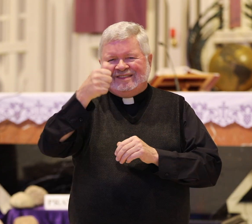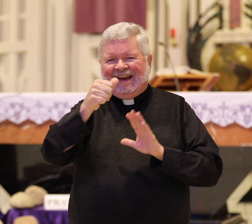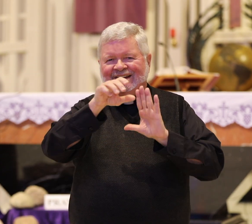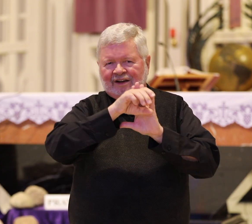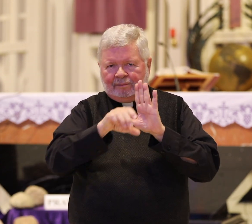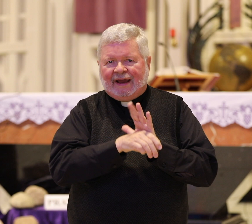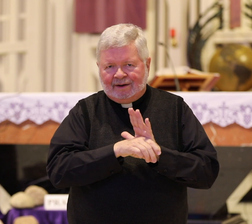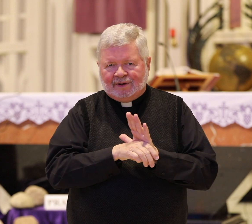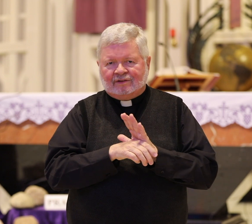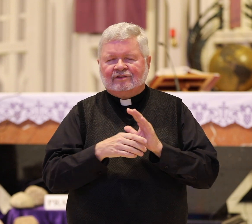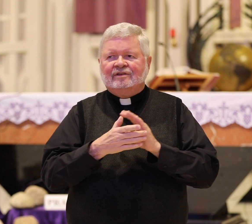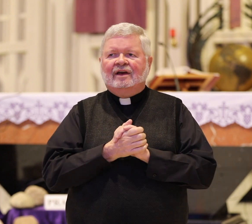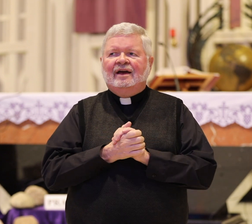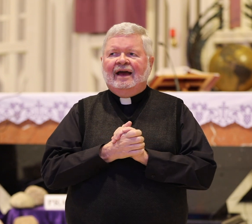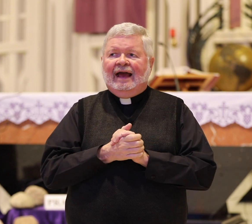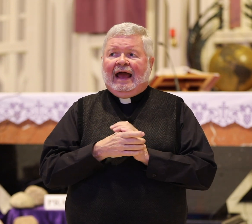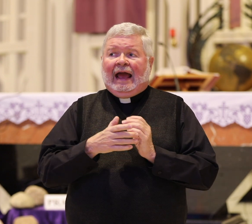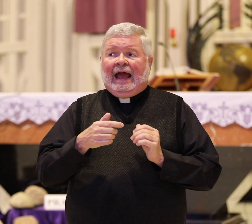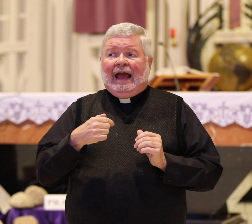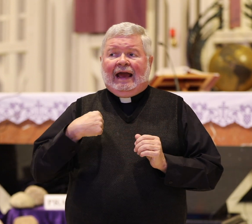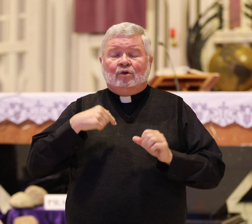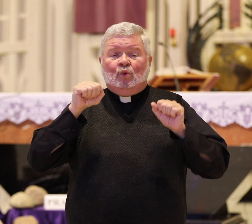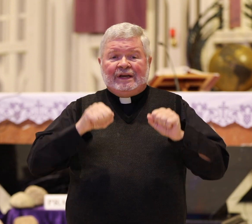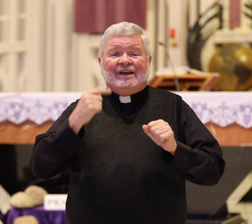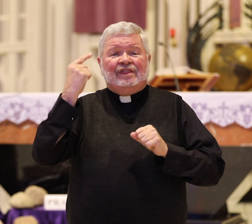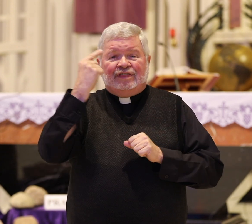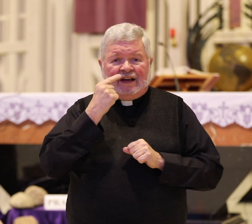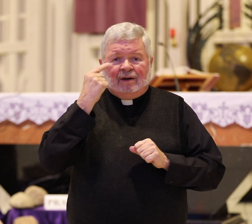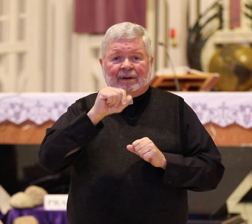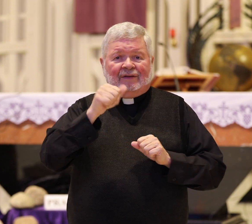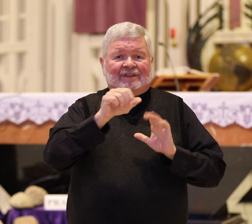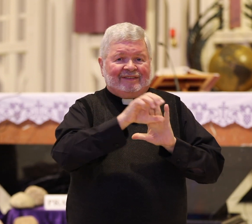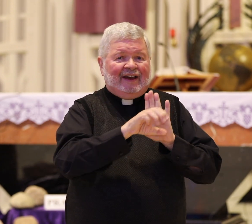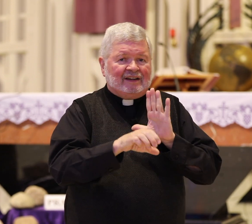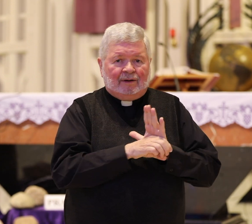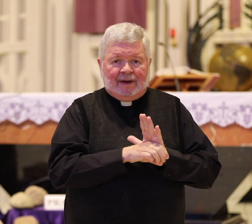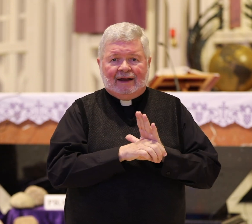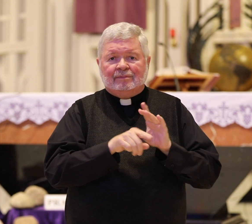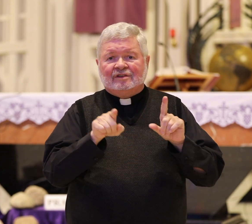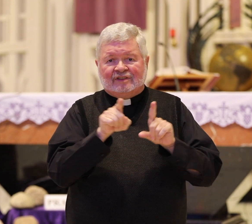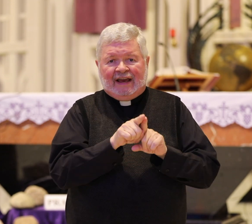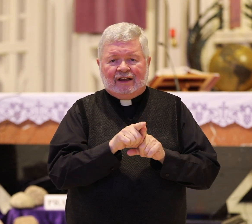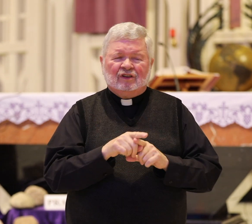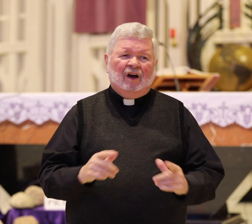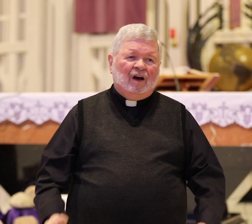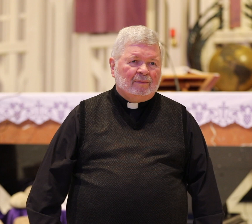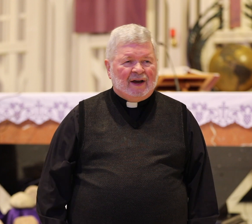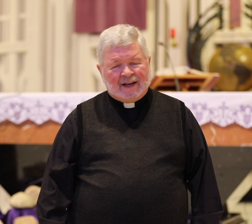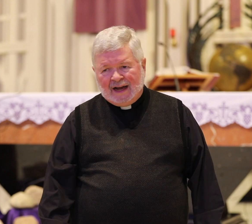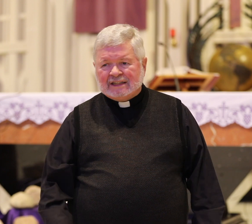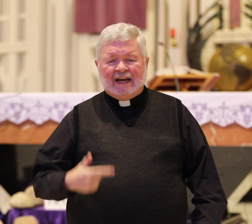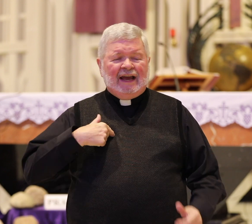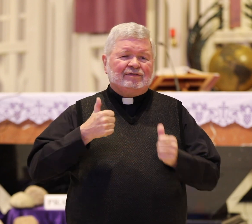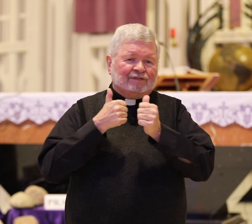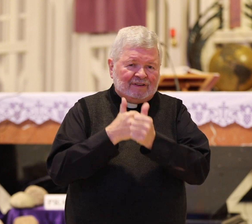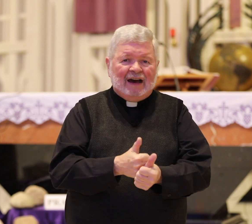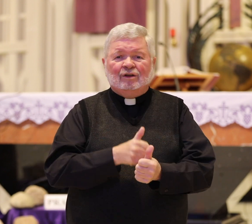10 Commandments. And we can think about the 10 Commandments as, oh my gosh, I have to follow